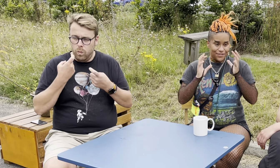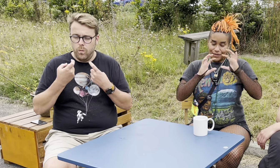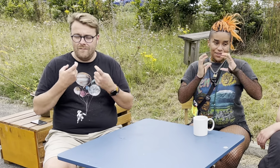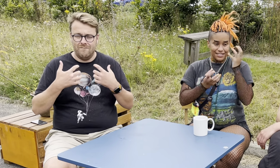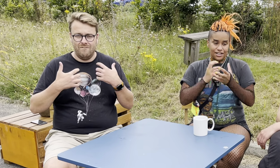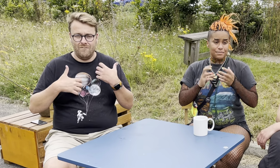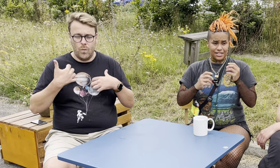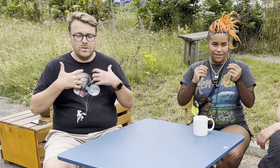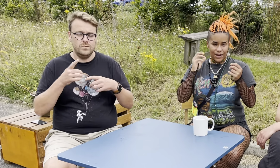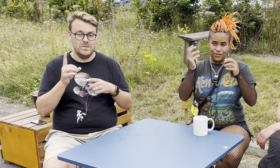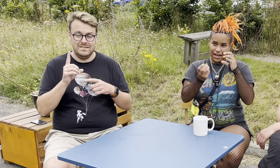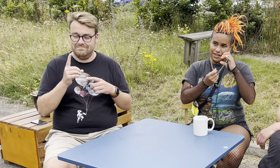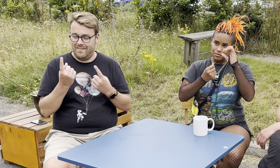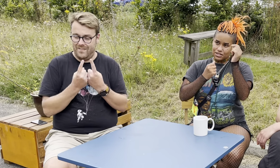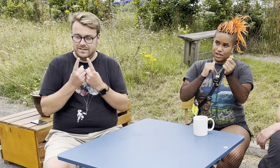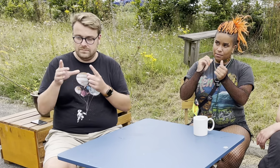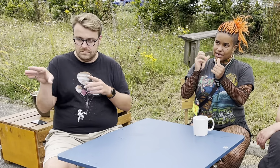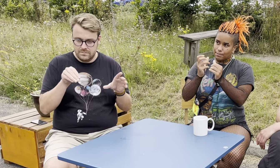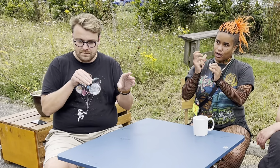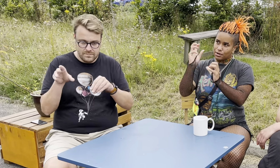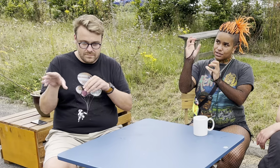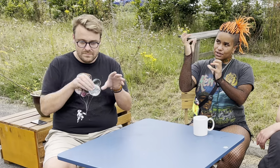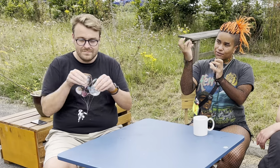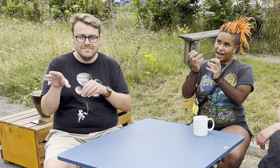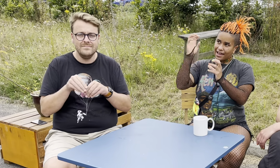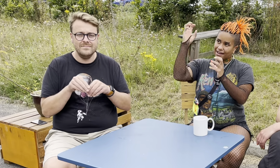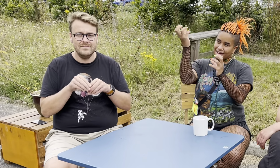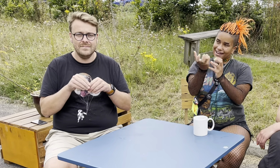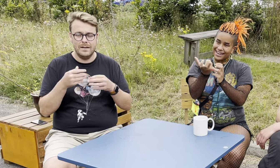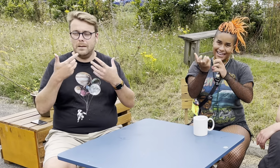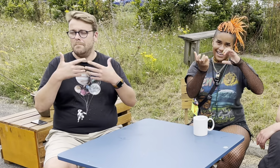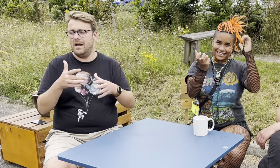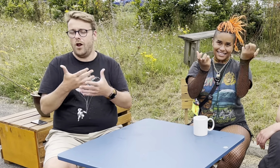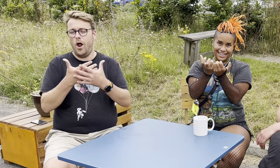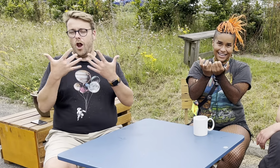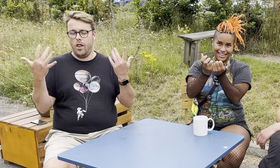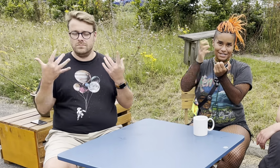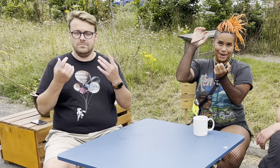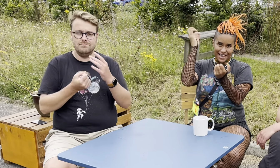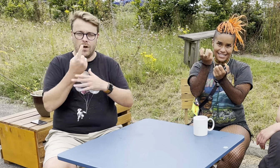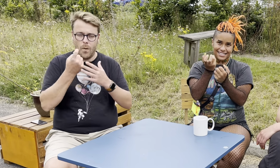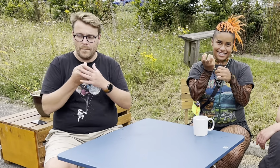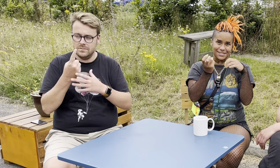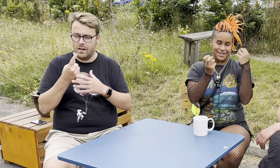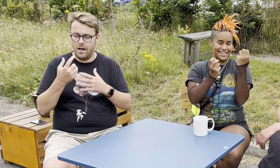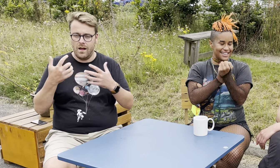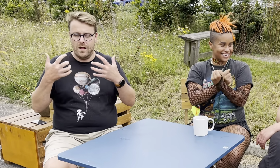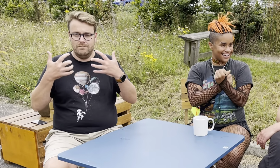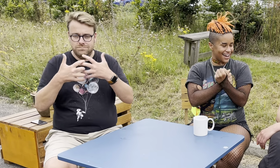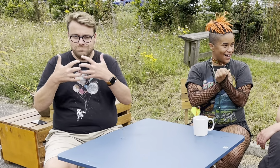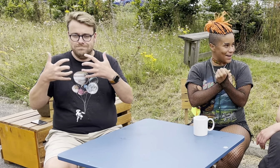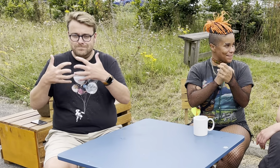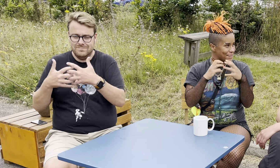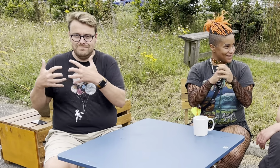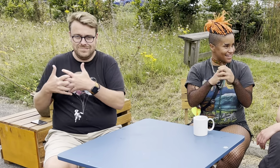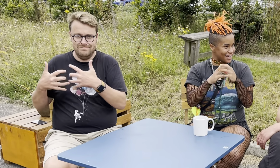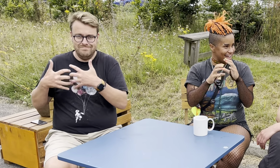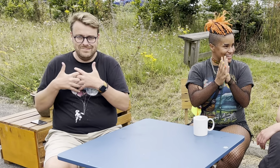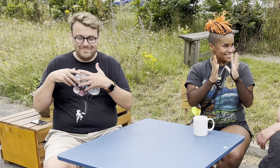for things to come together. I feel like there's been so many moments of like clicking into place this week, and